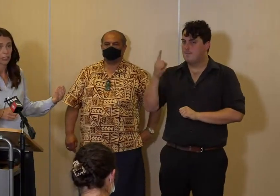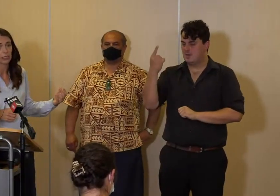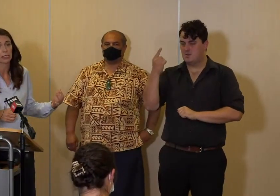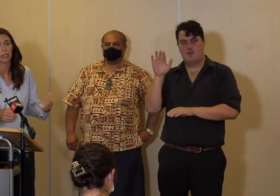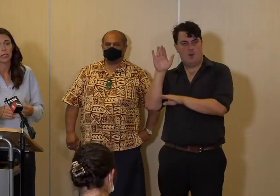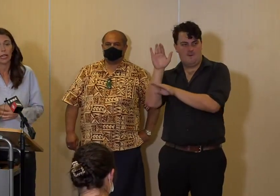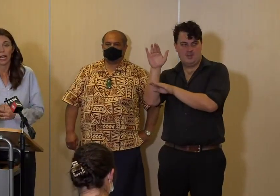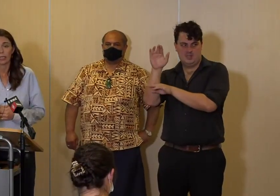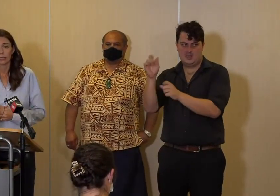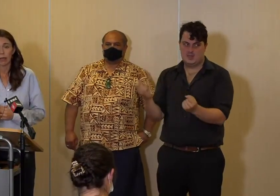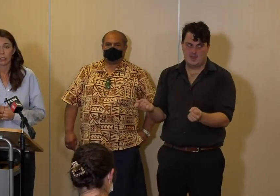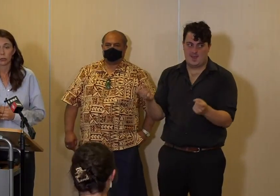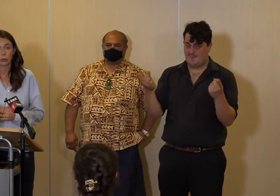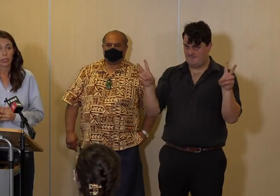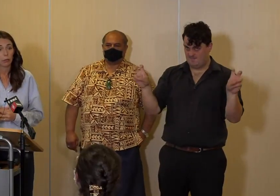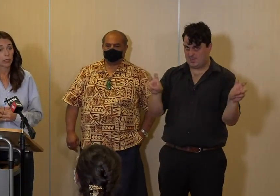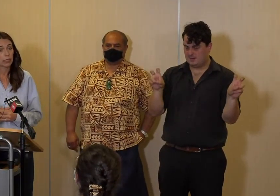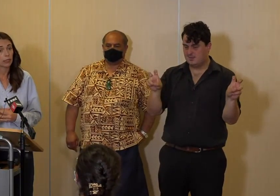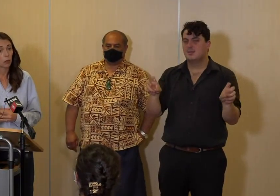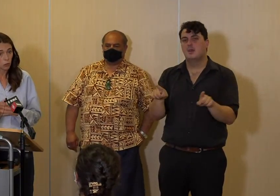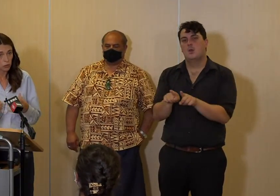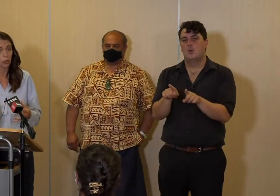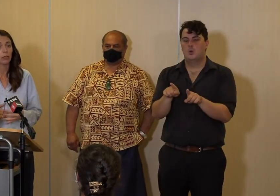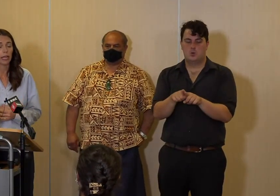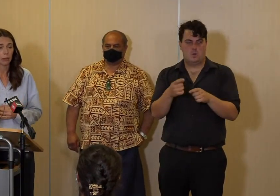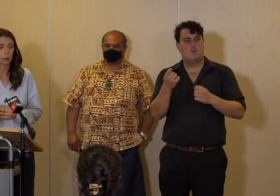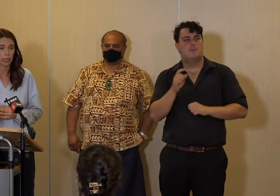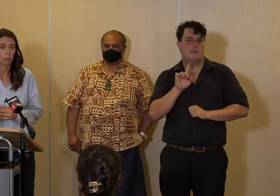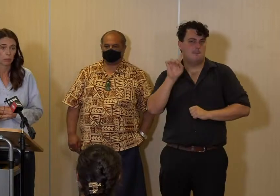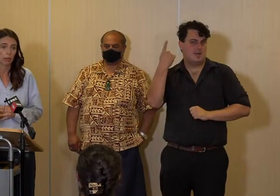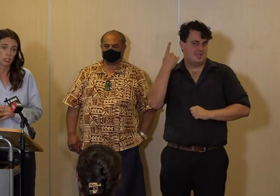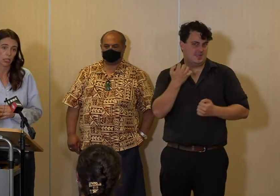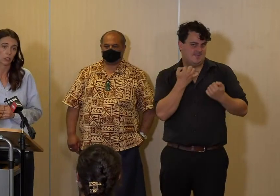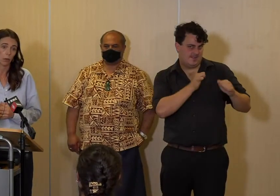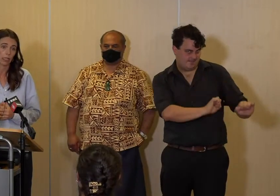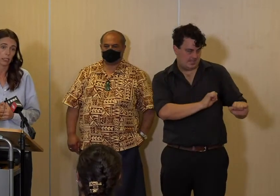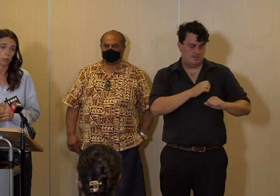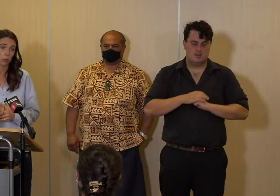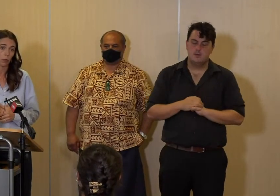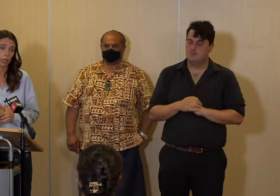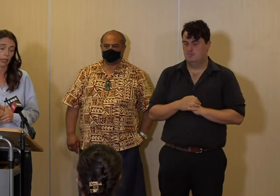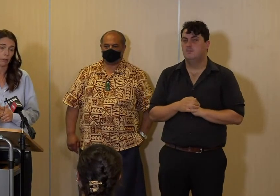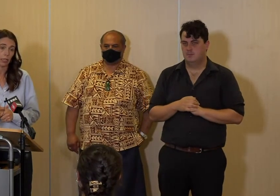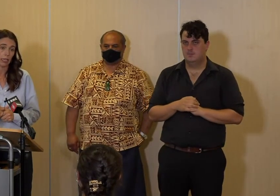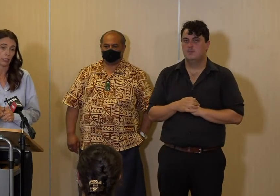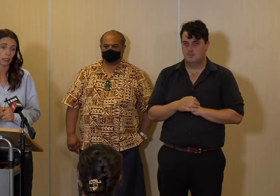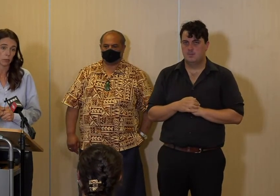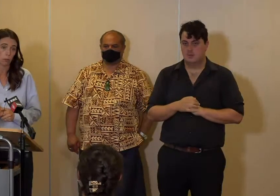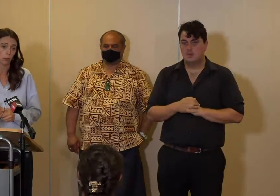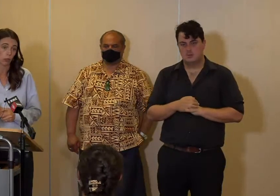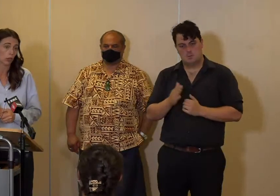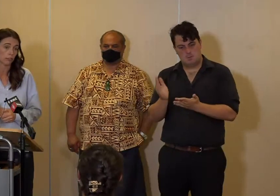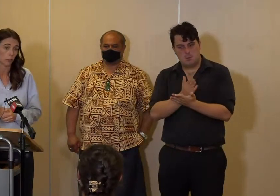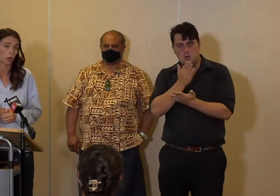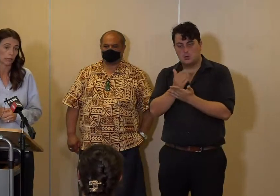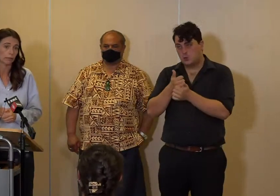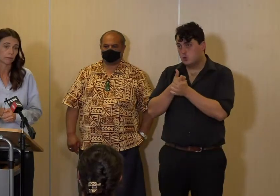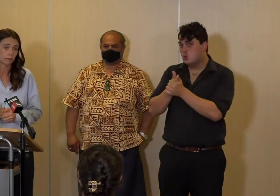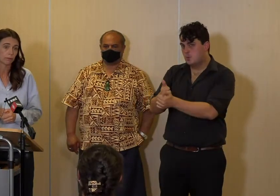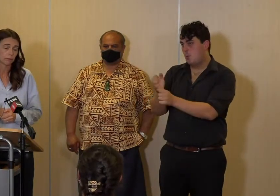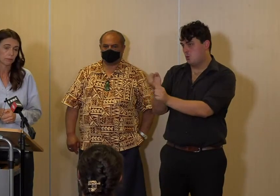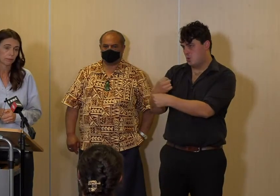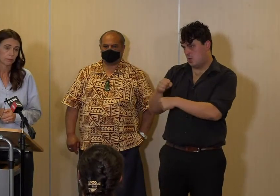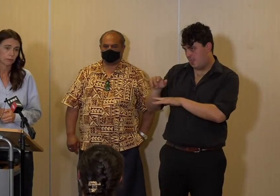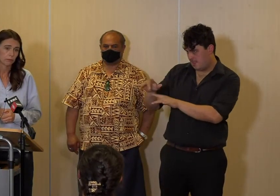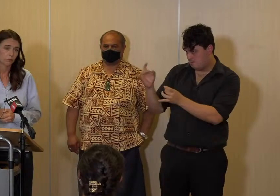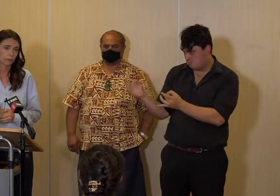of Defence to make sure that we also had planning and preparation underway to support Tonga if required. What